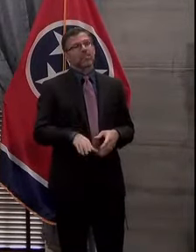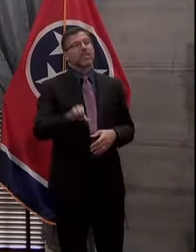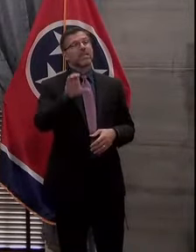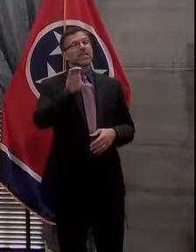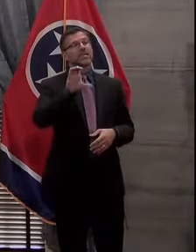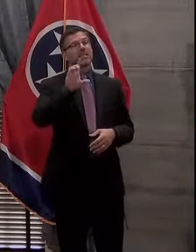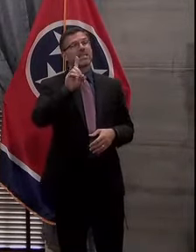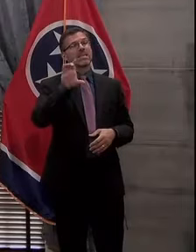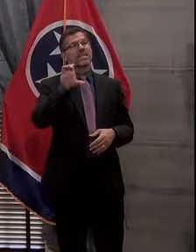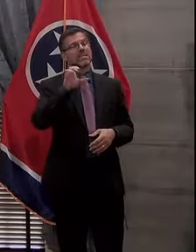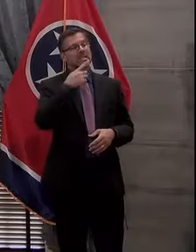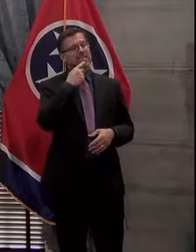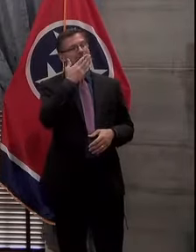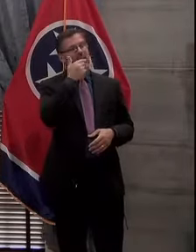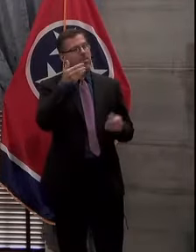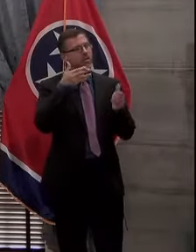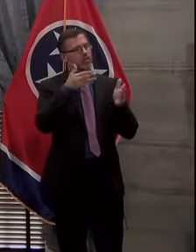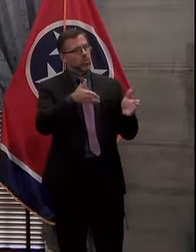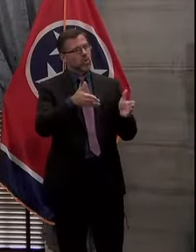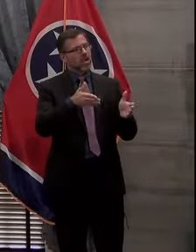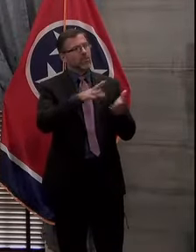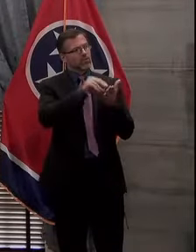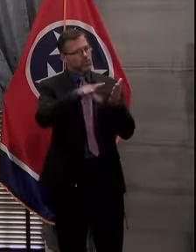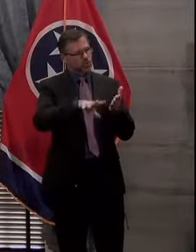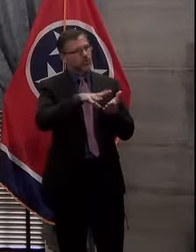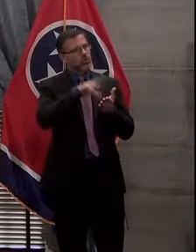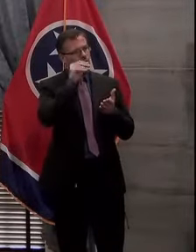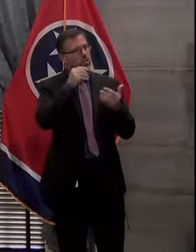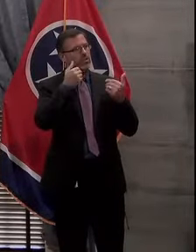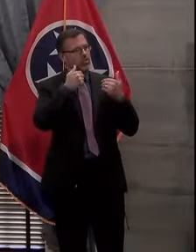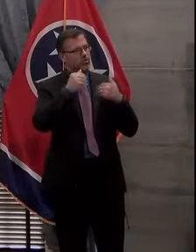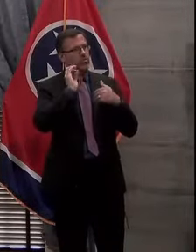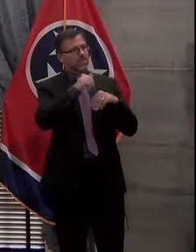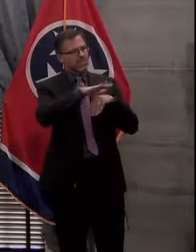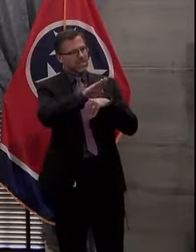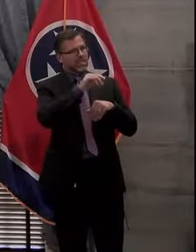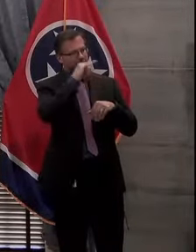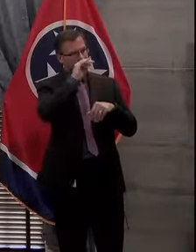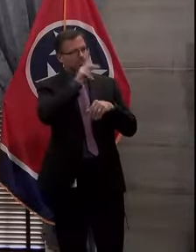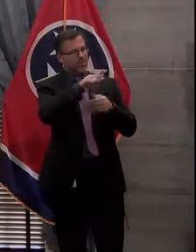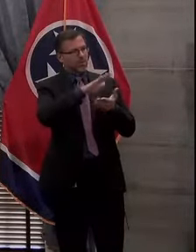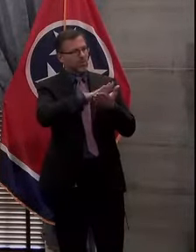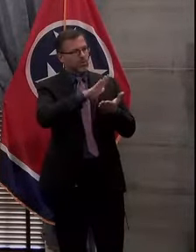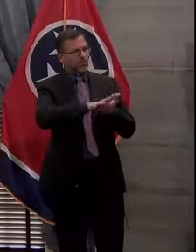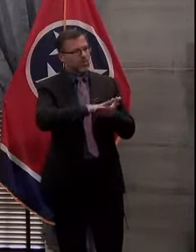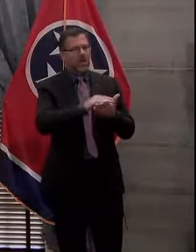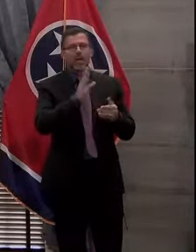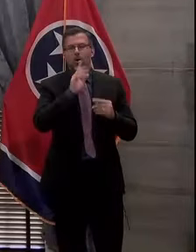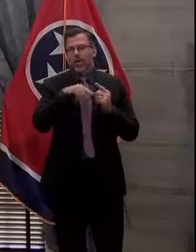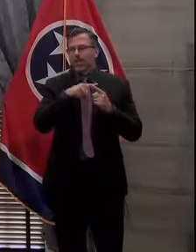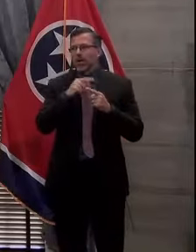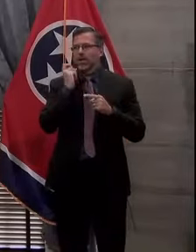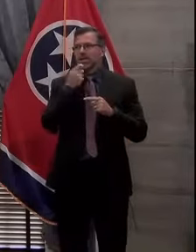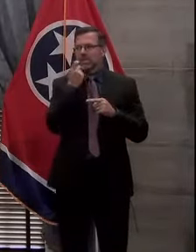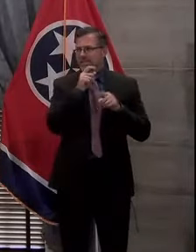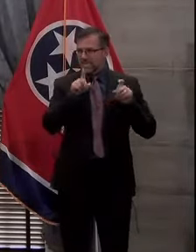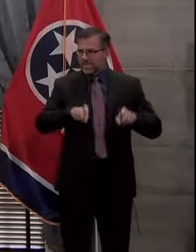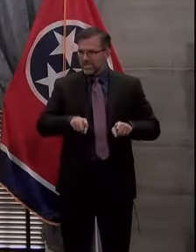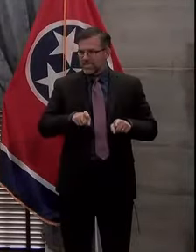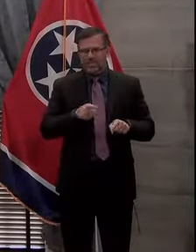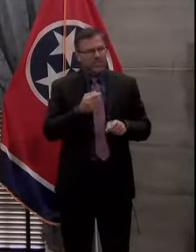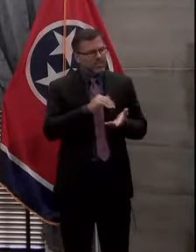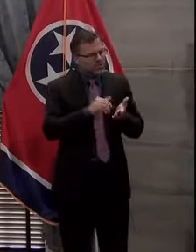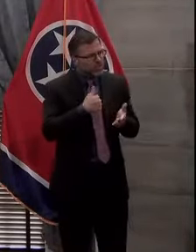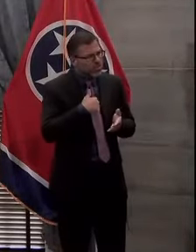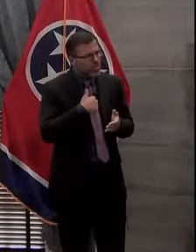best way for kids to learn and that we should have in-person learning. That's their guidance as well. I'm talking about testing capacity. I'm sorry? I'm talking